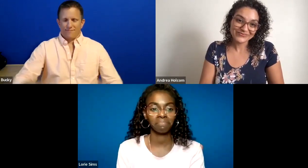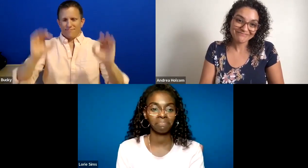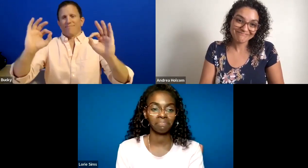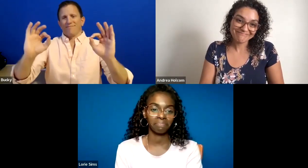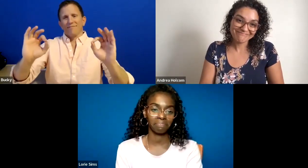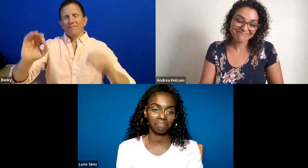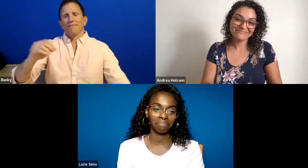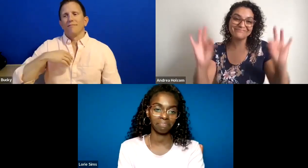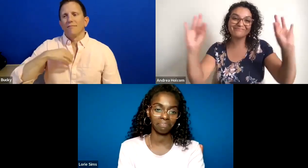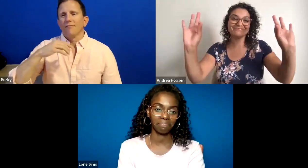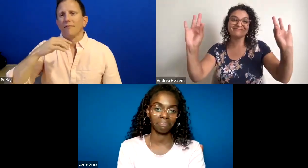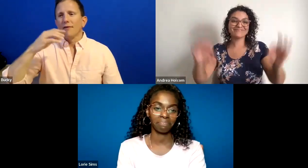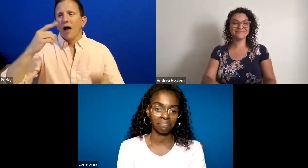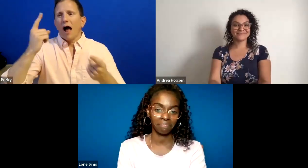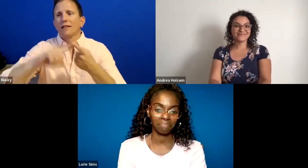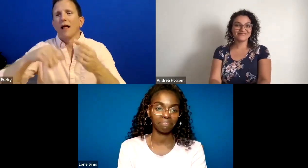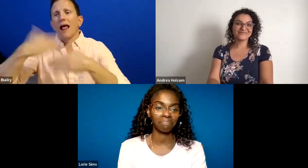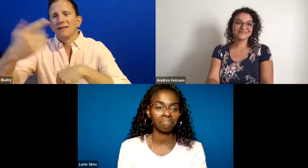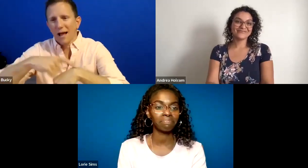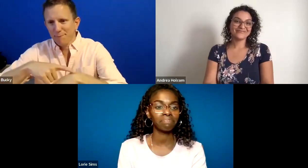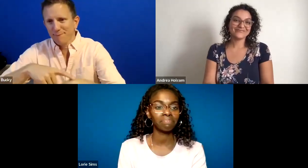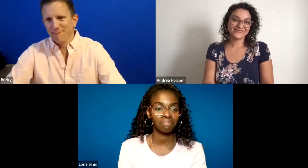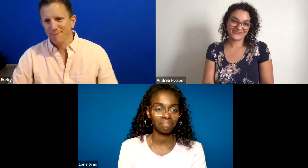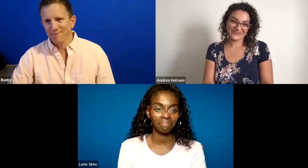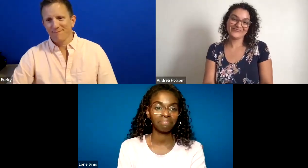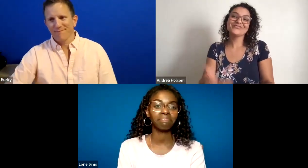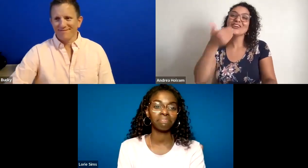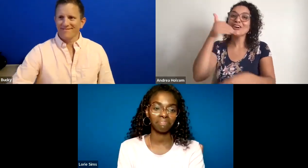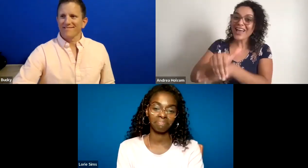holding space. Of course, thank you so much for this opportunity.